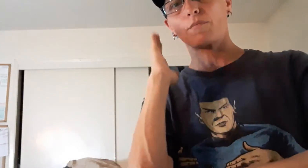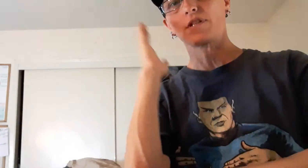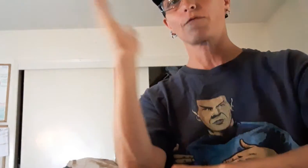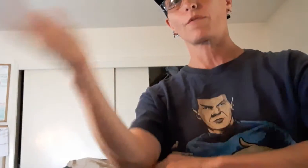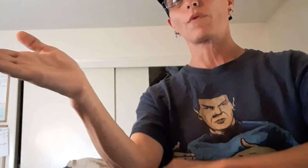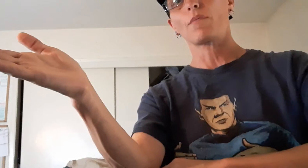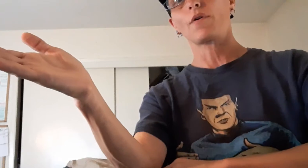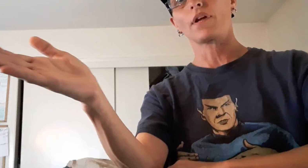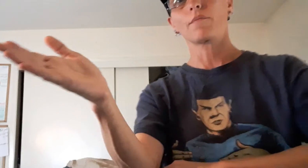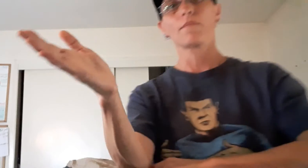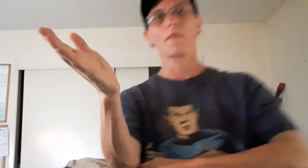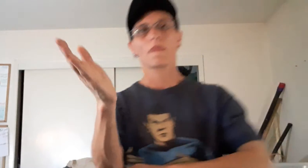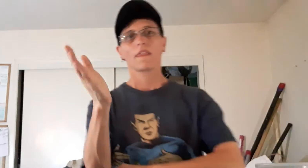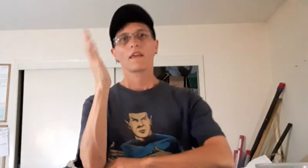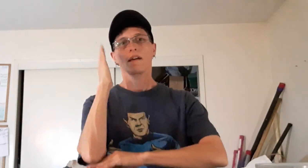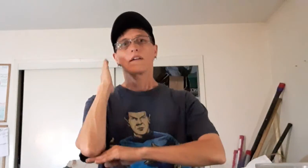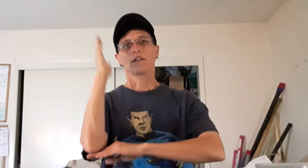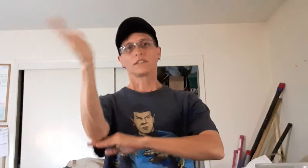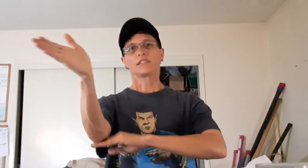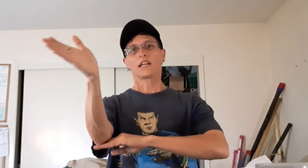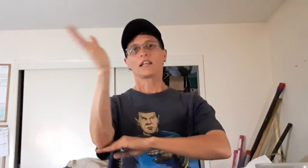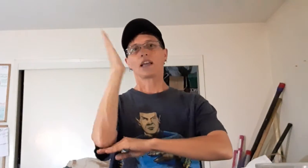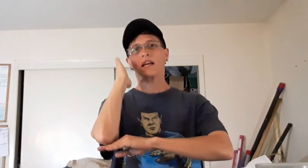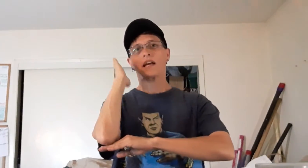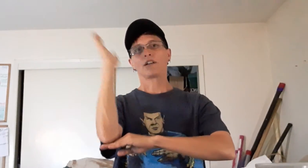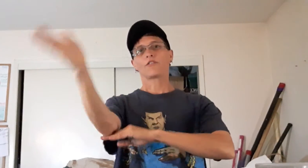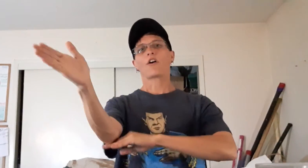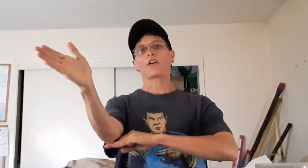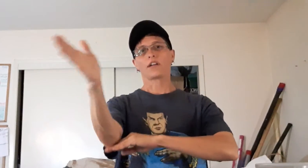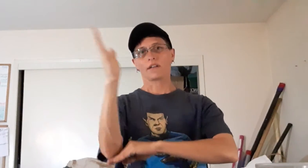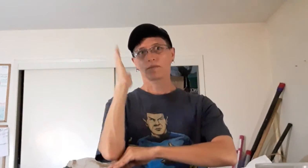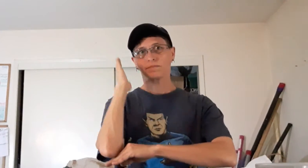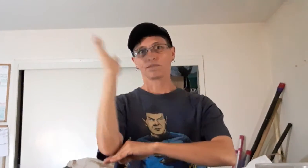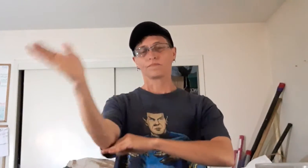information from the podium. You're standing and you're talking.